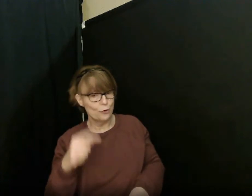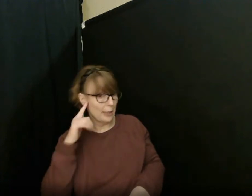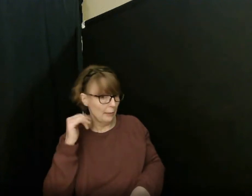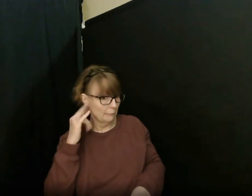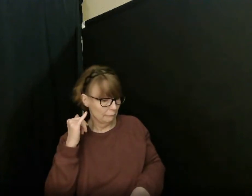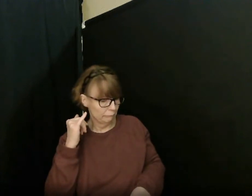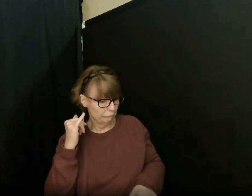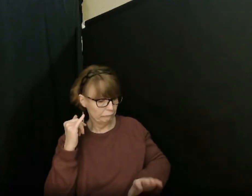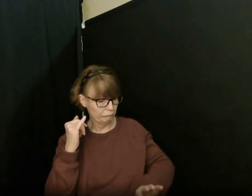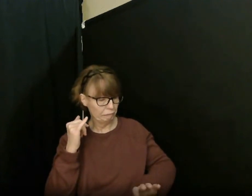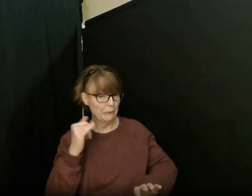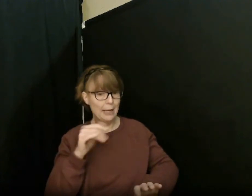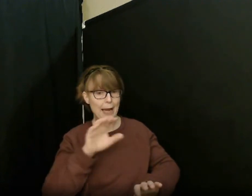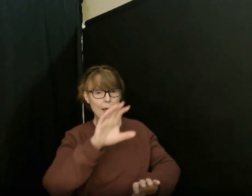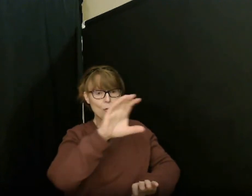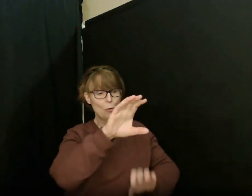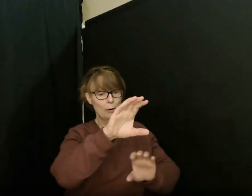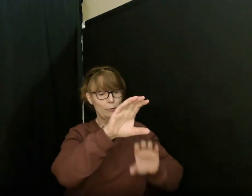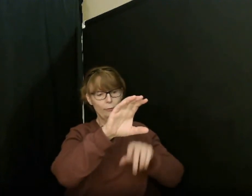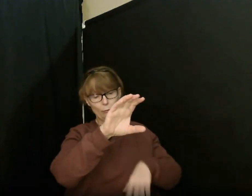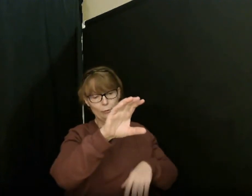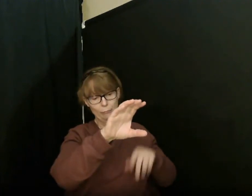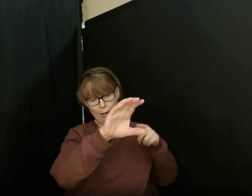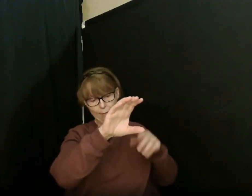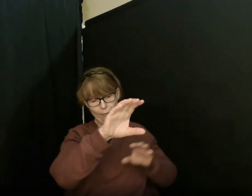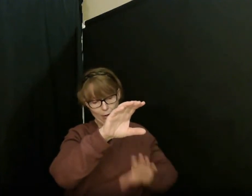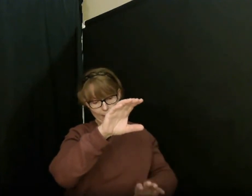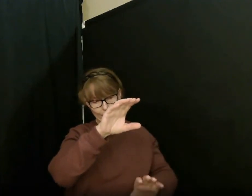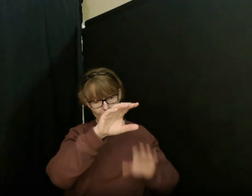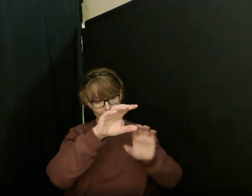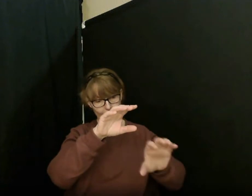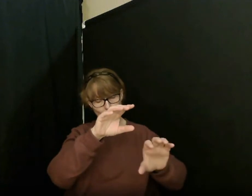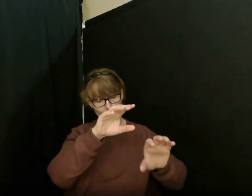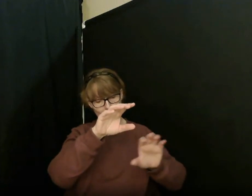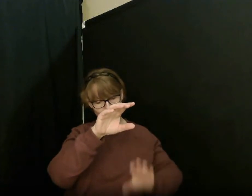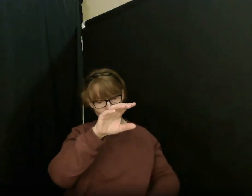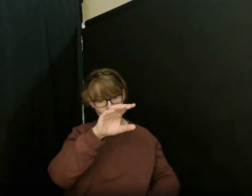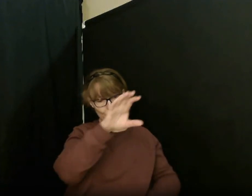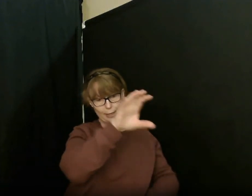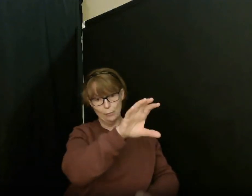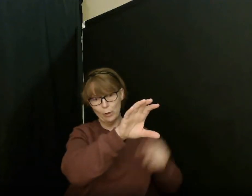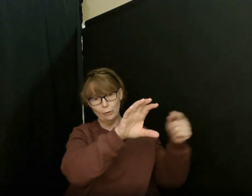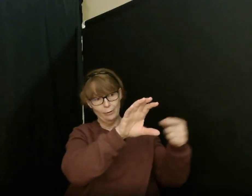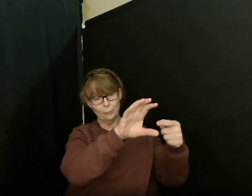California, and north. So I've got Oregon, California, and this one